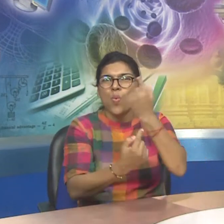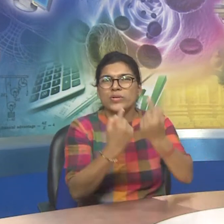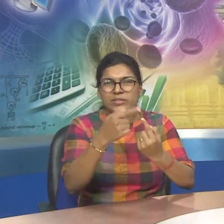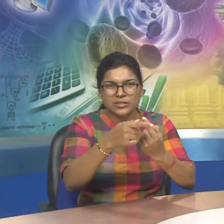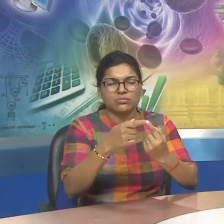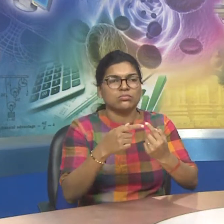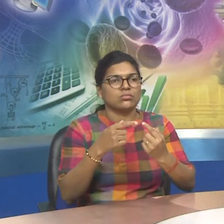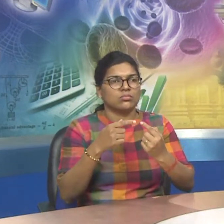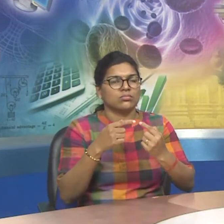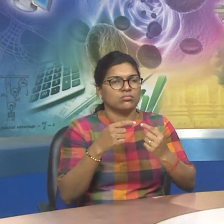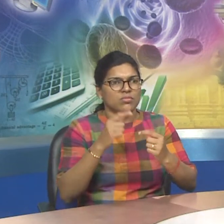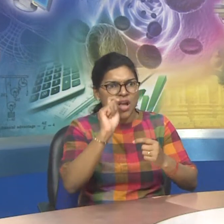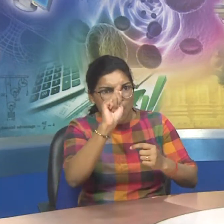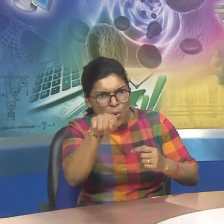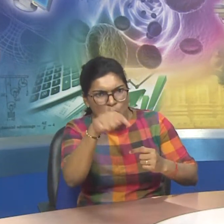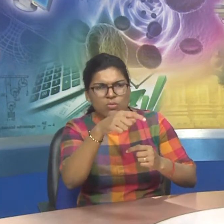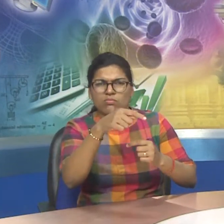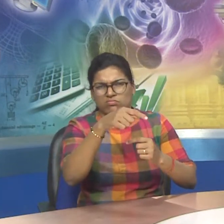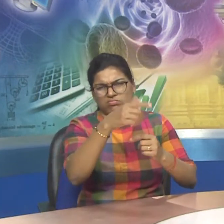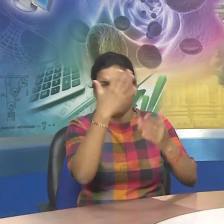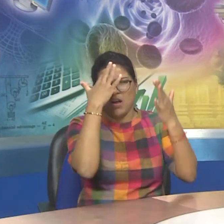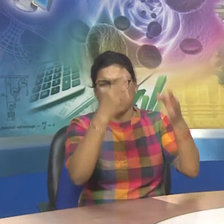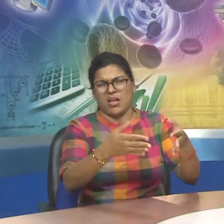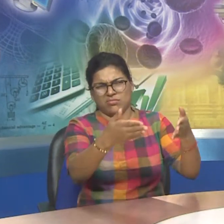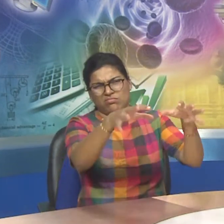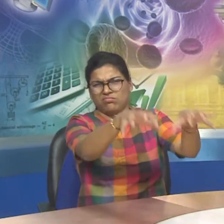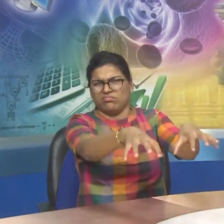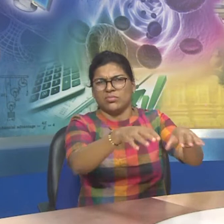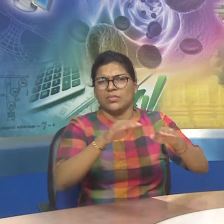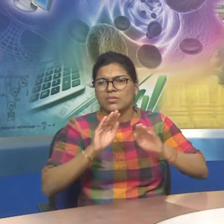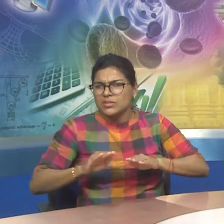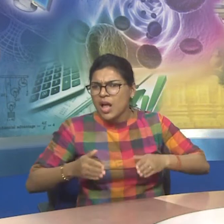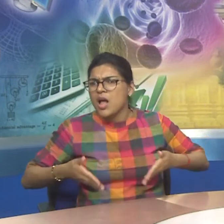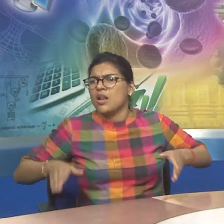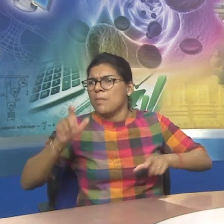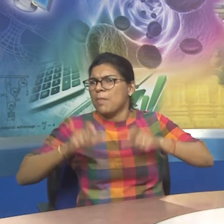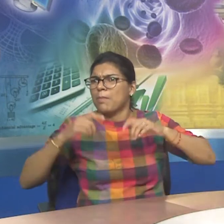party because politics divides people,